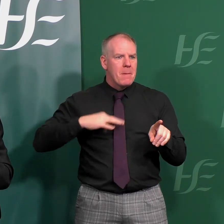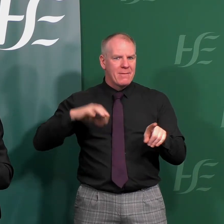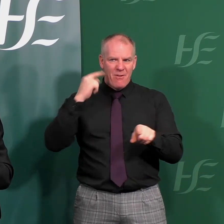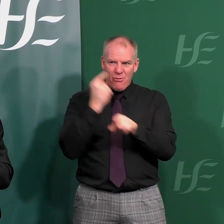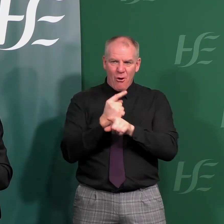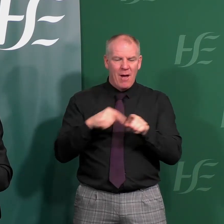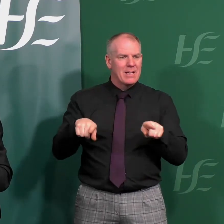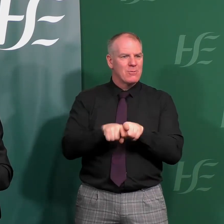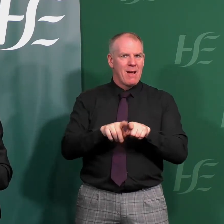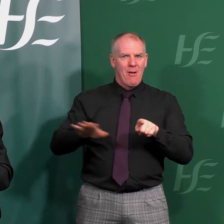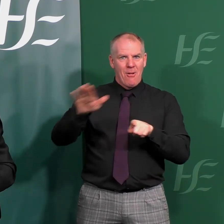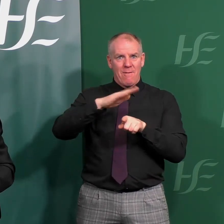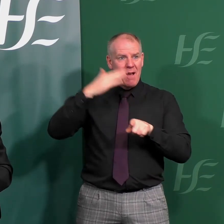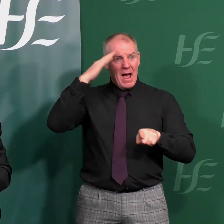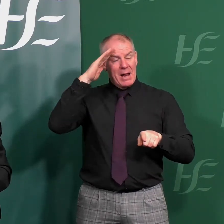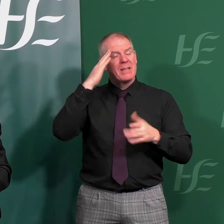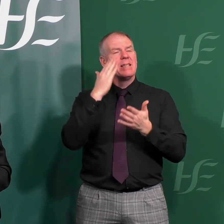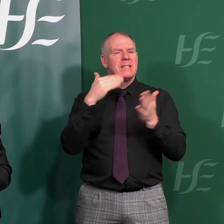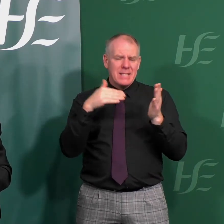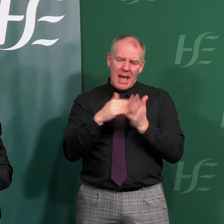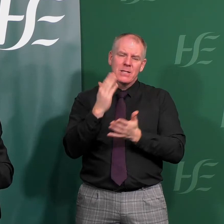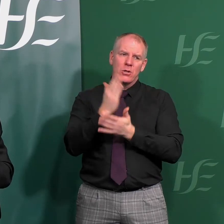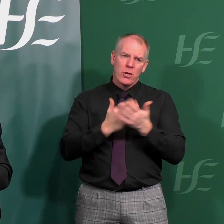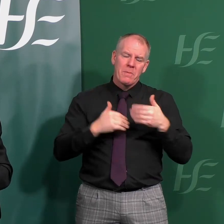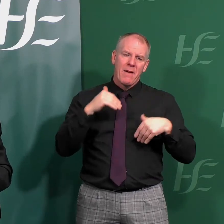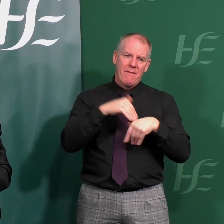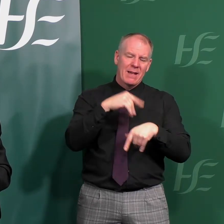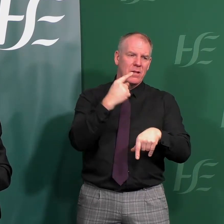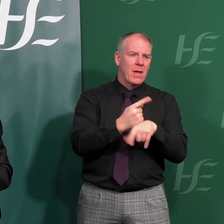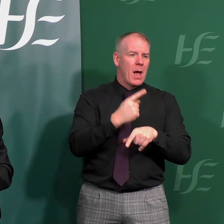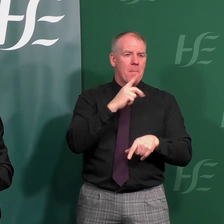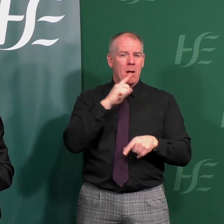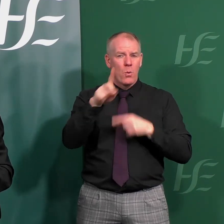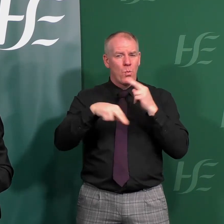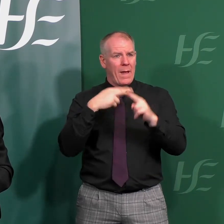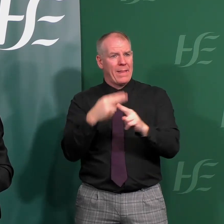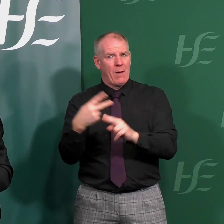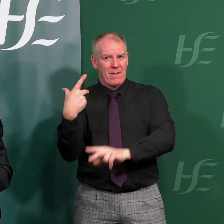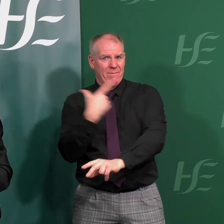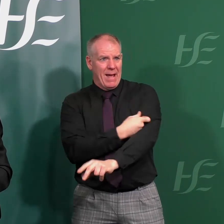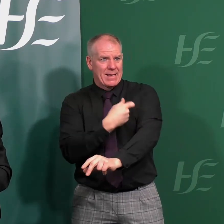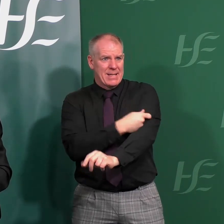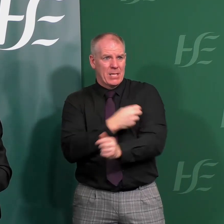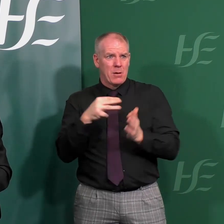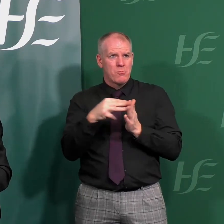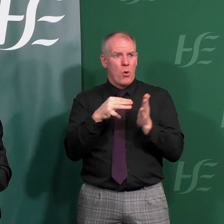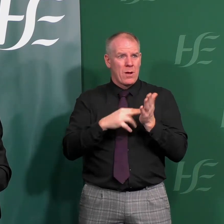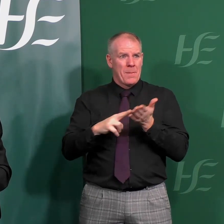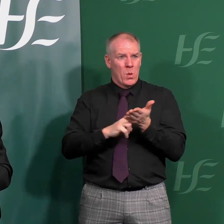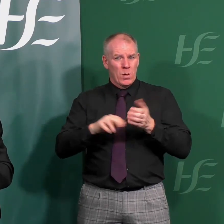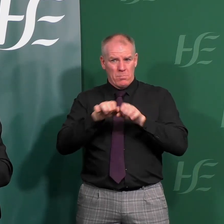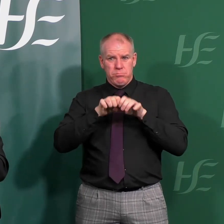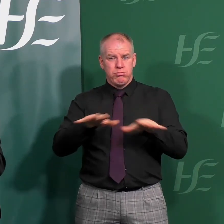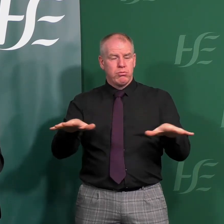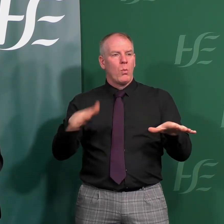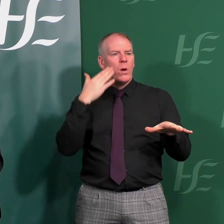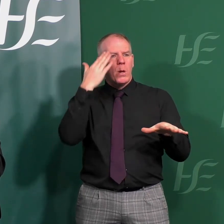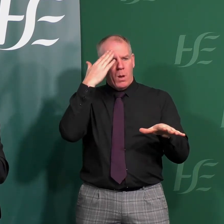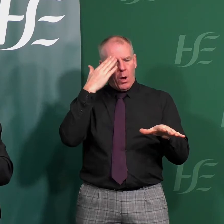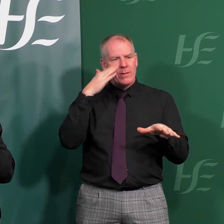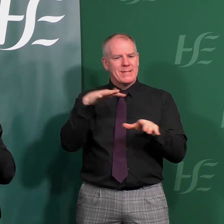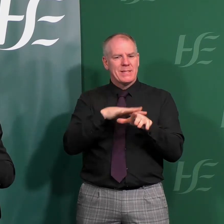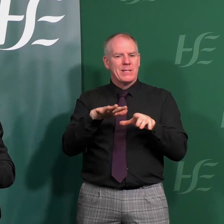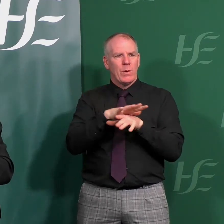us. Notwithstanding some of the impacts we're receiving today, if we didn't have the level of uptake on our vaccination programme, we know we would be in a much